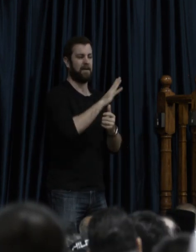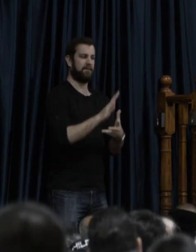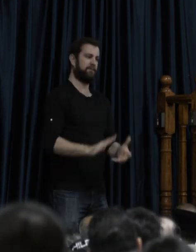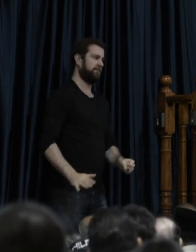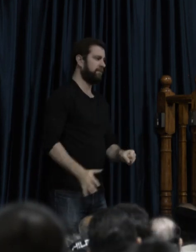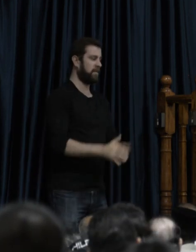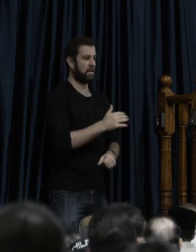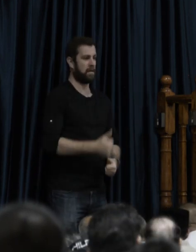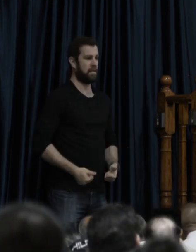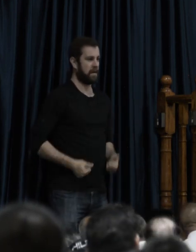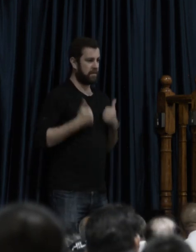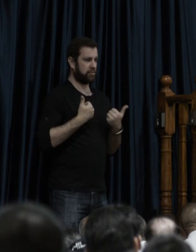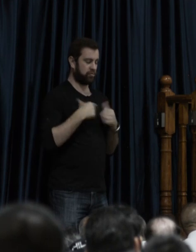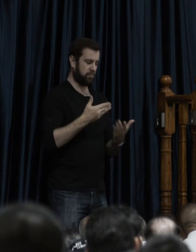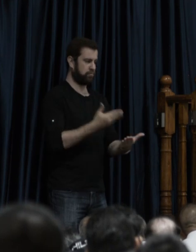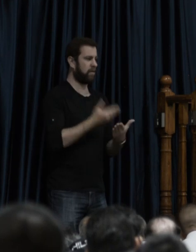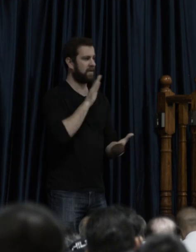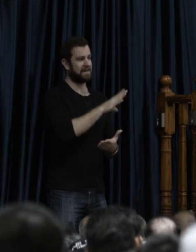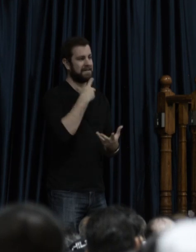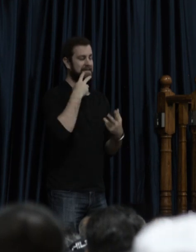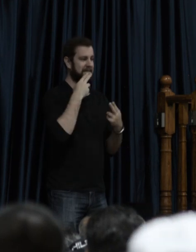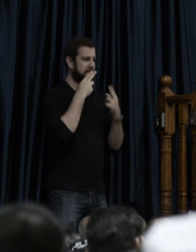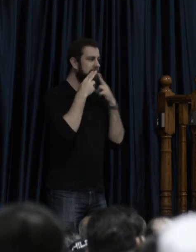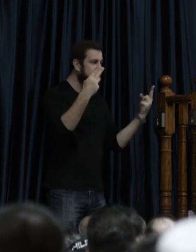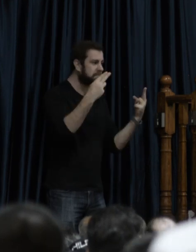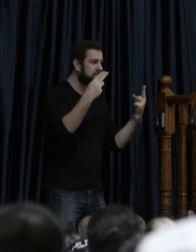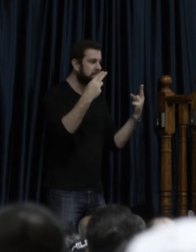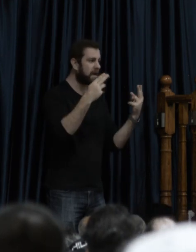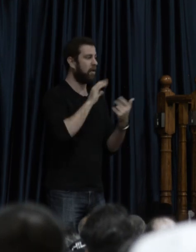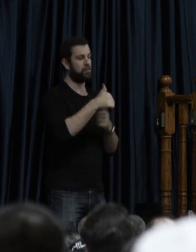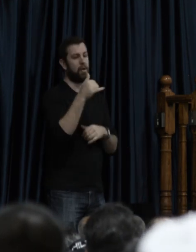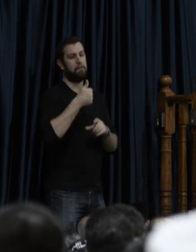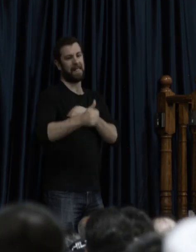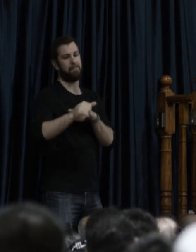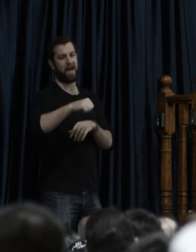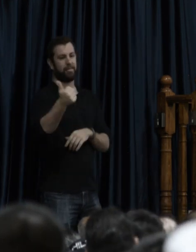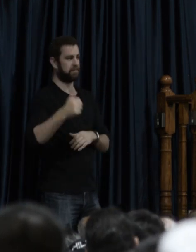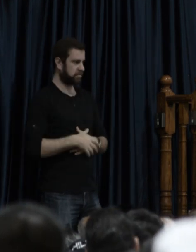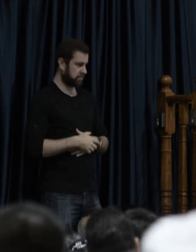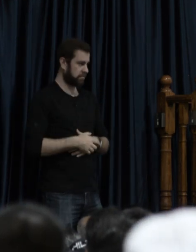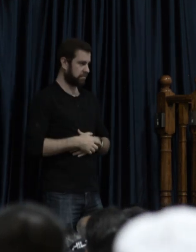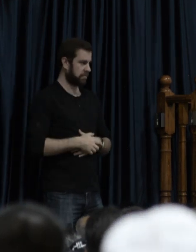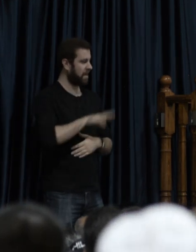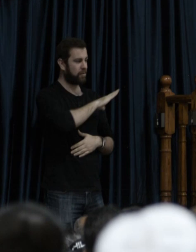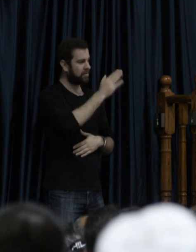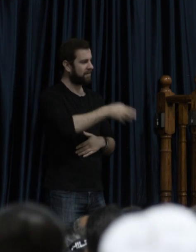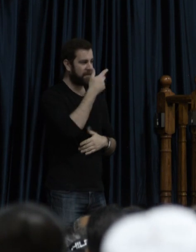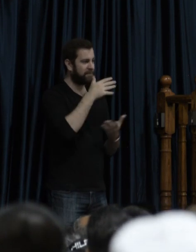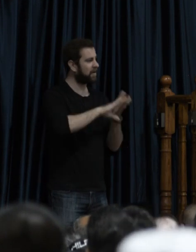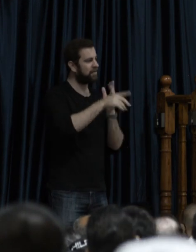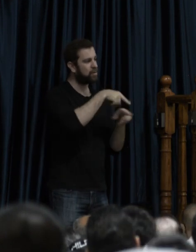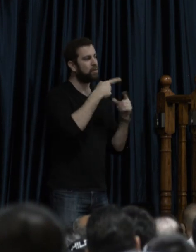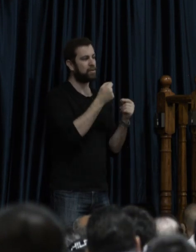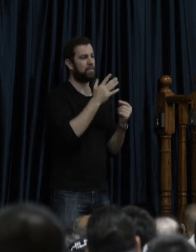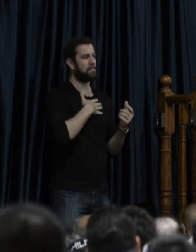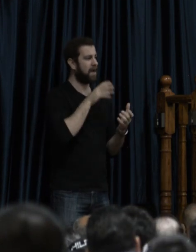his innocence and implicating others. No, but I'll never forgive you what you did to me on my wedding day. But